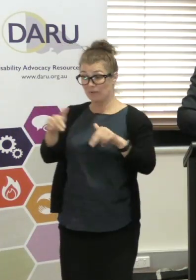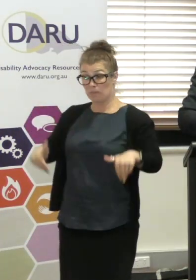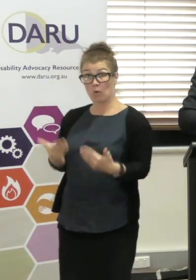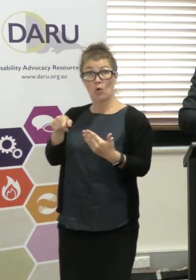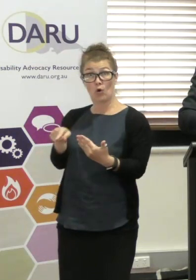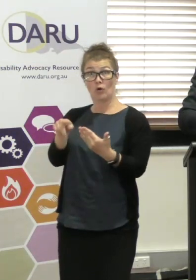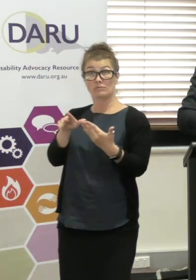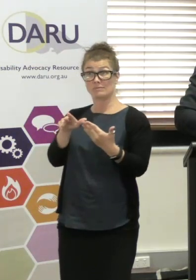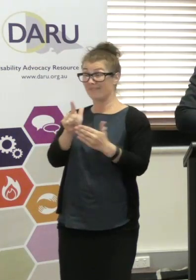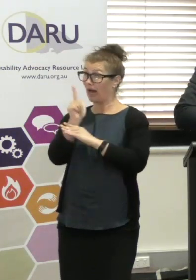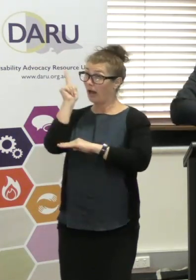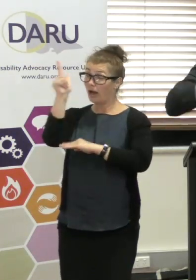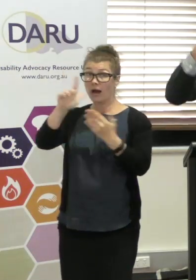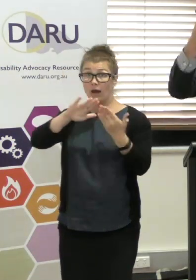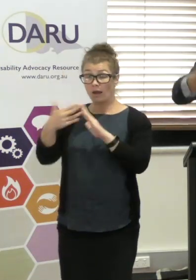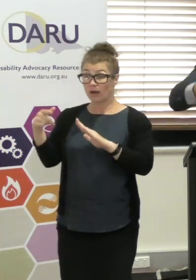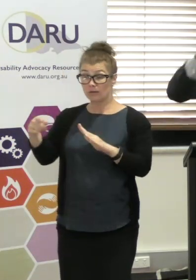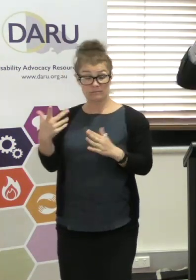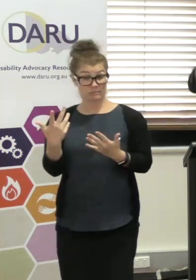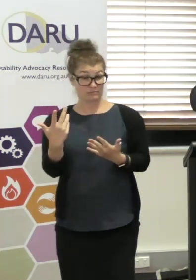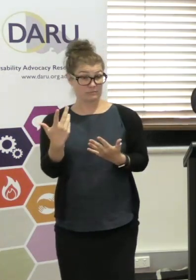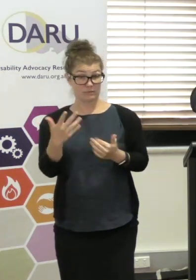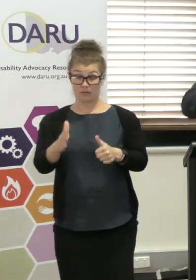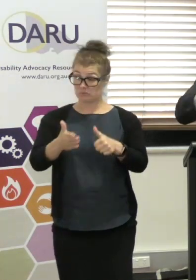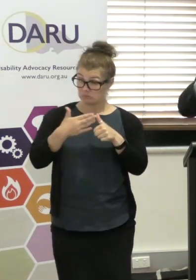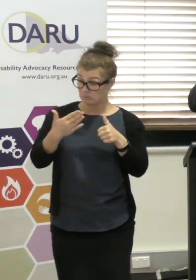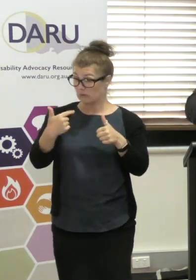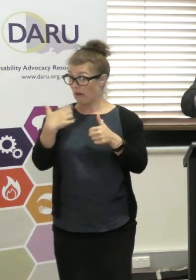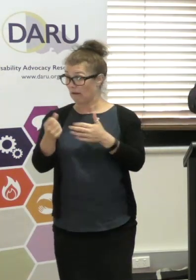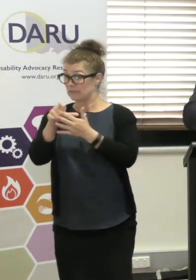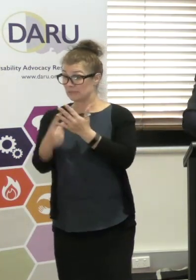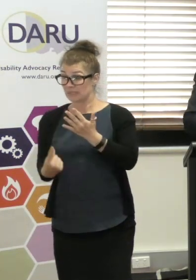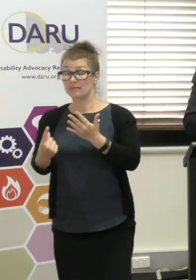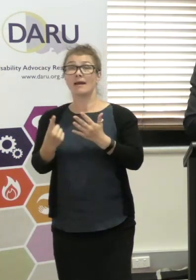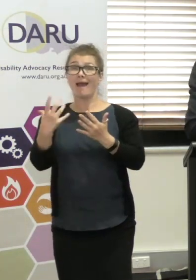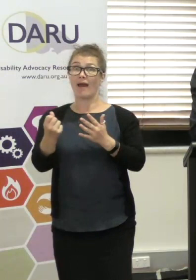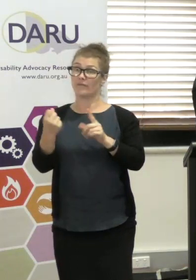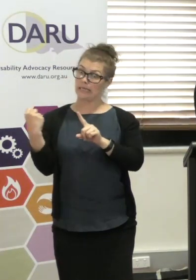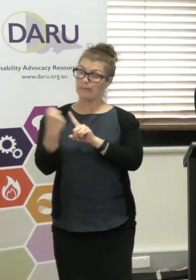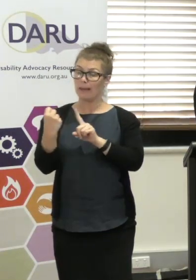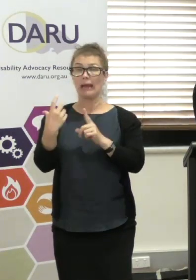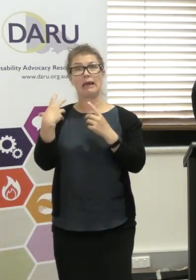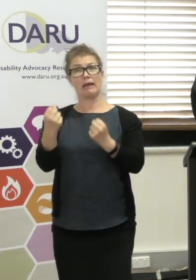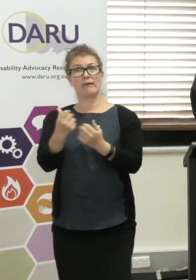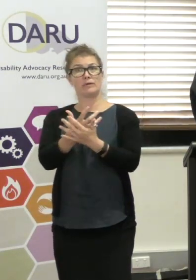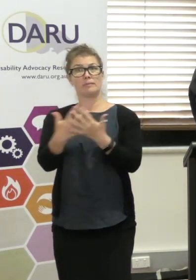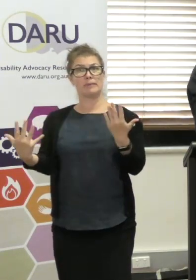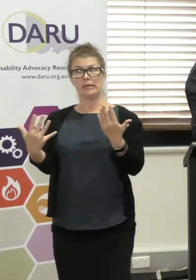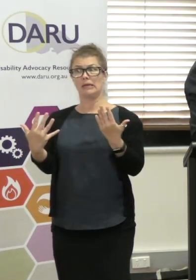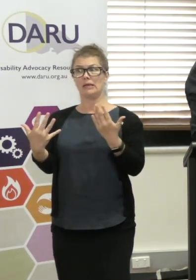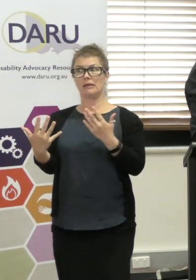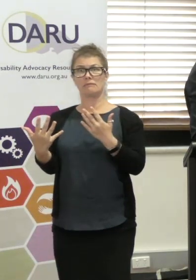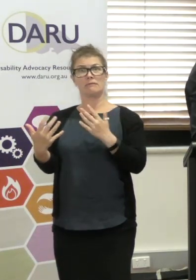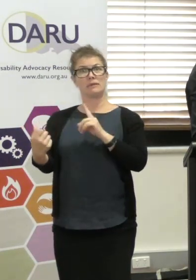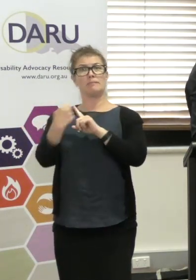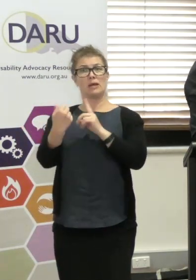have a mismanaged disability, there's an unavoidable impact that you could actually have if you're in that environment. So things